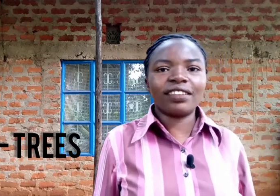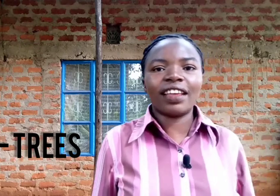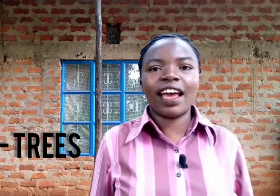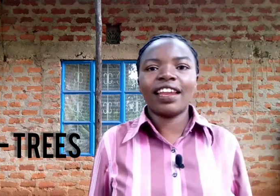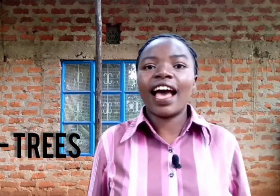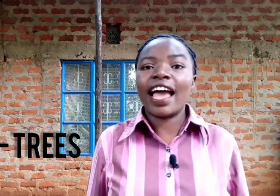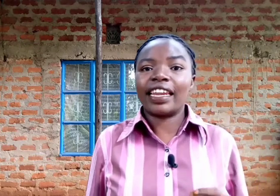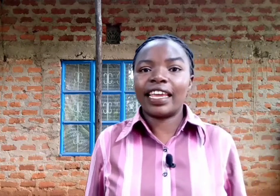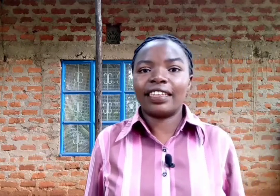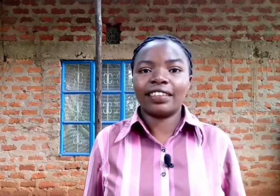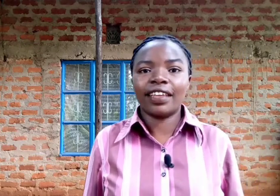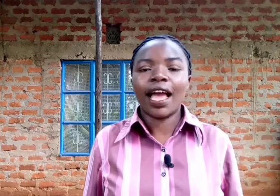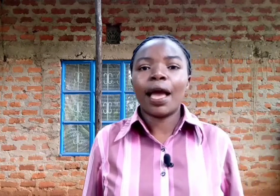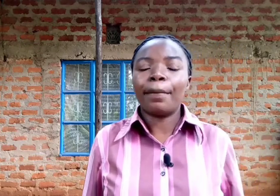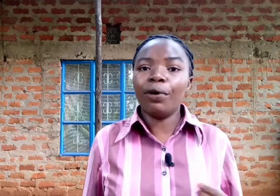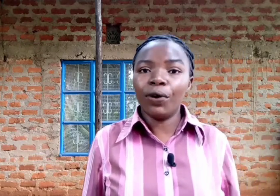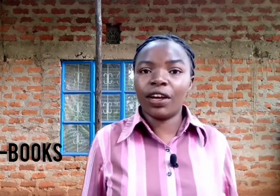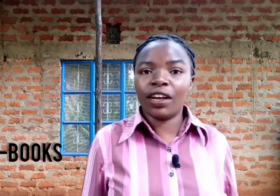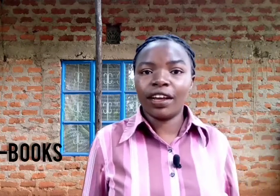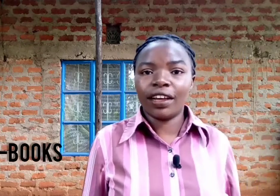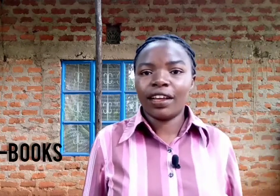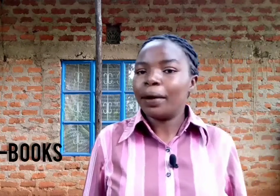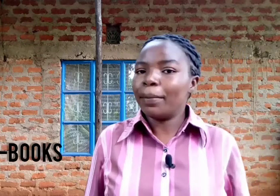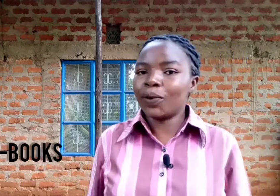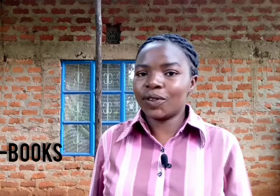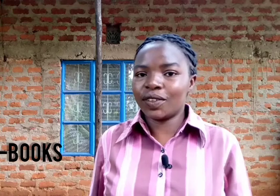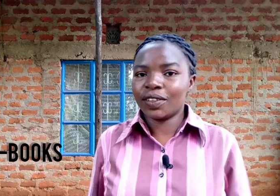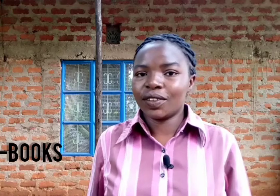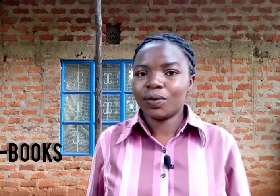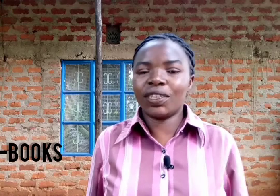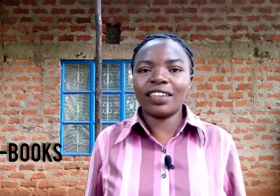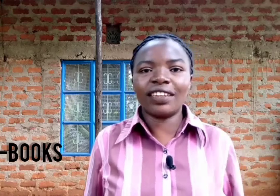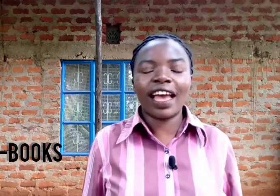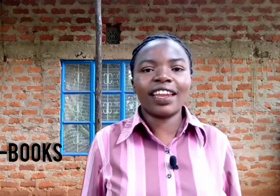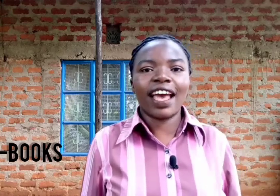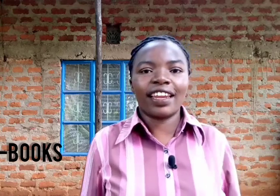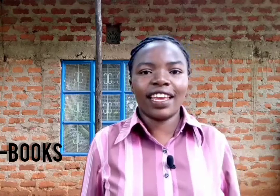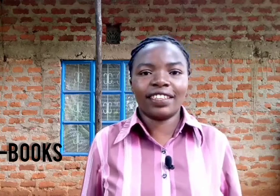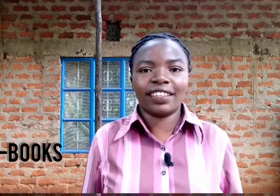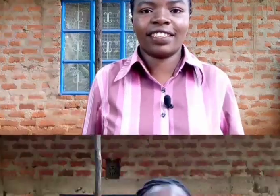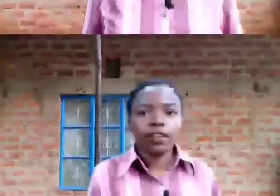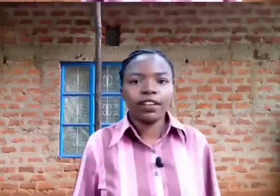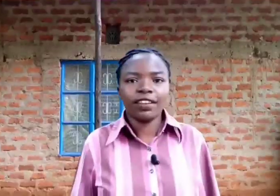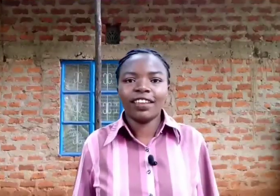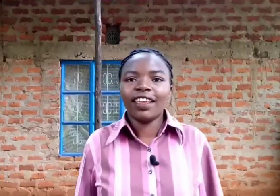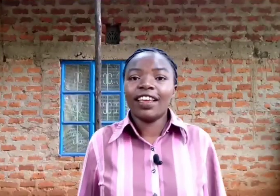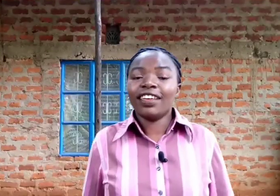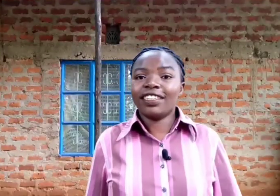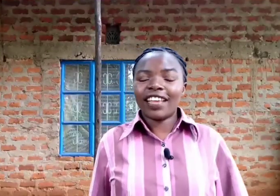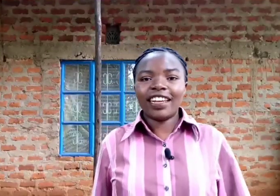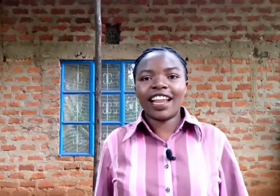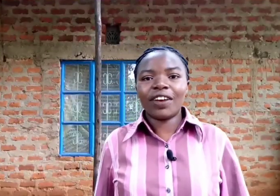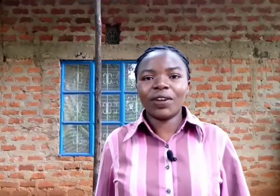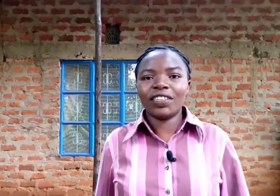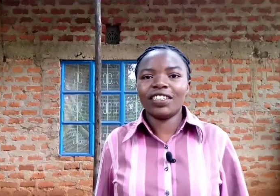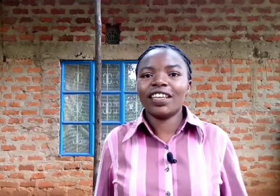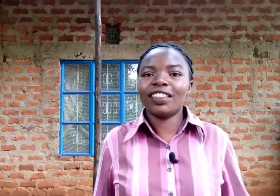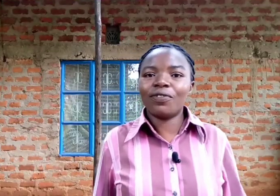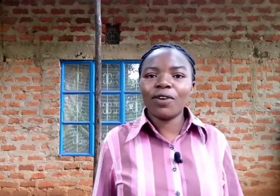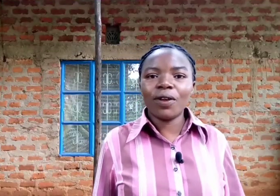add an is book books we just add an is in sign language the following